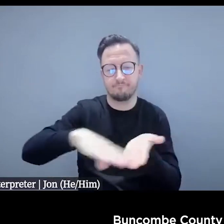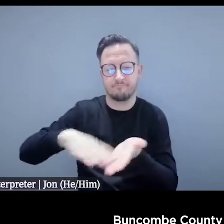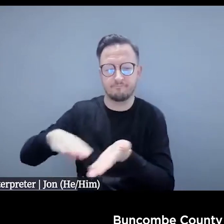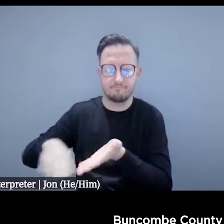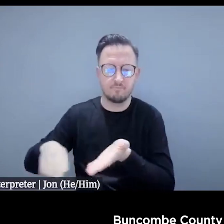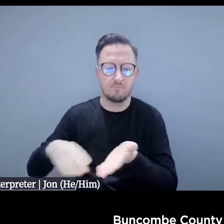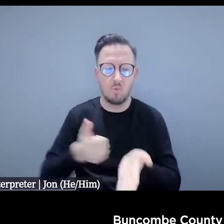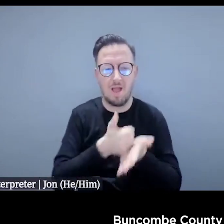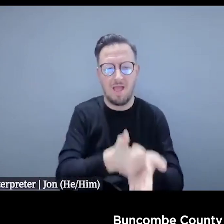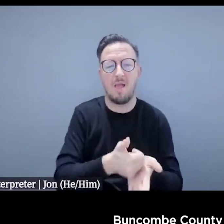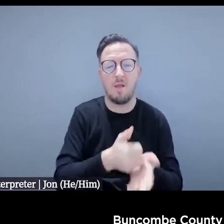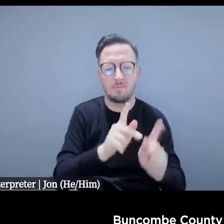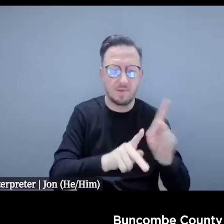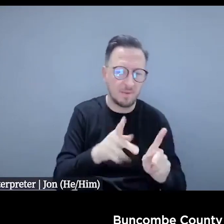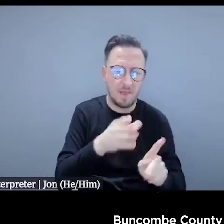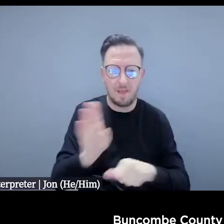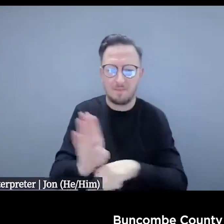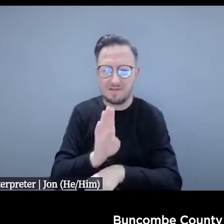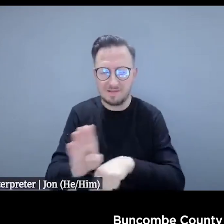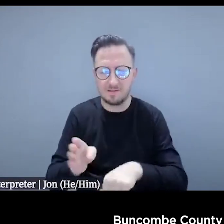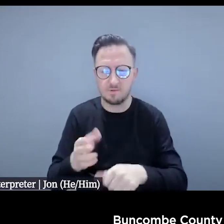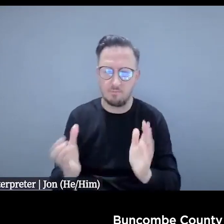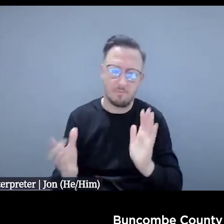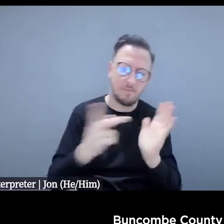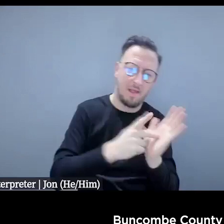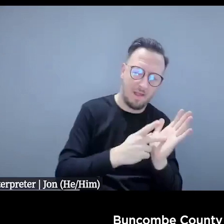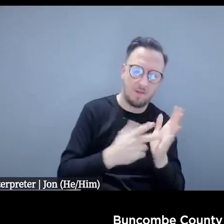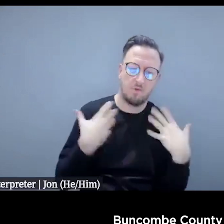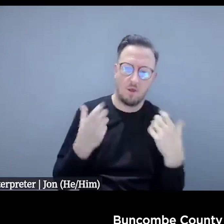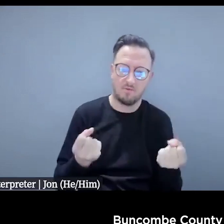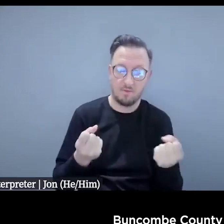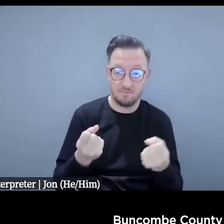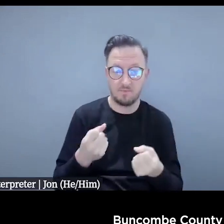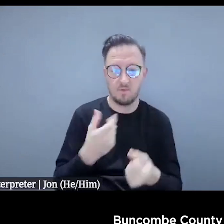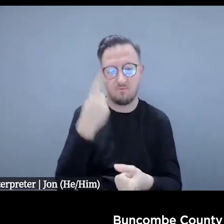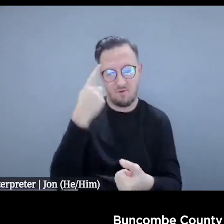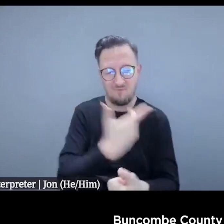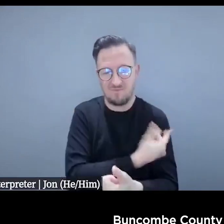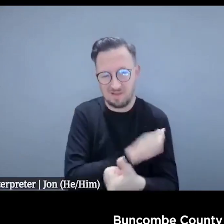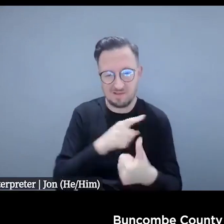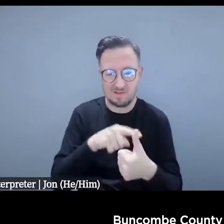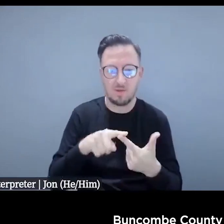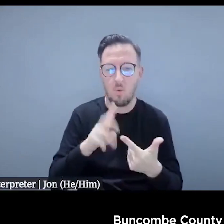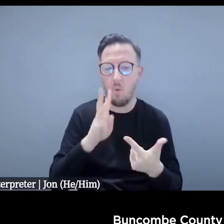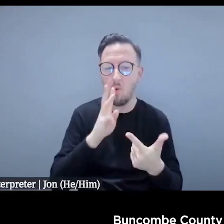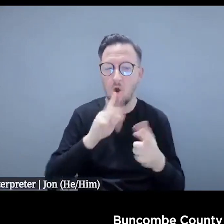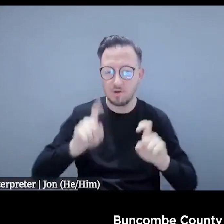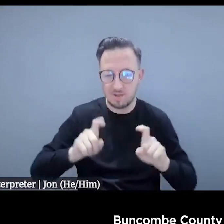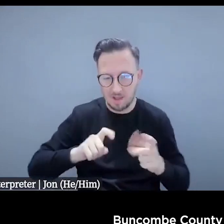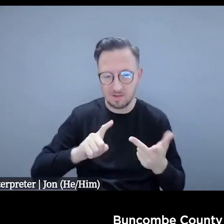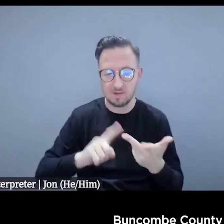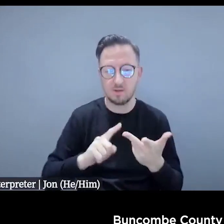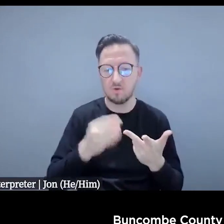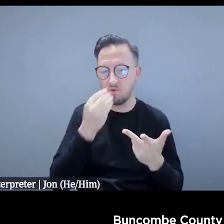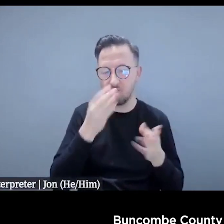and business recover. These include fees for vaccine, well and water testing, food service plan